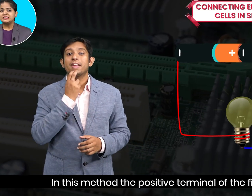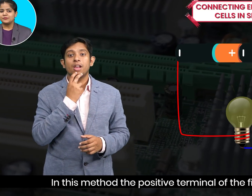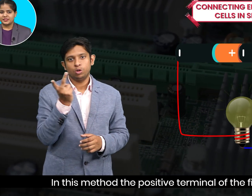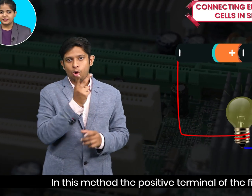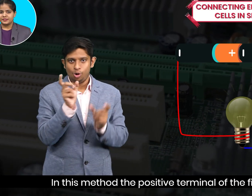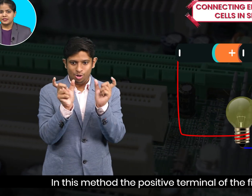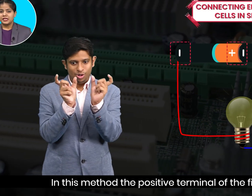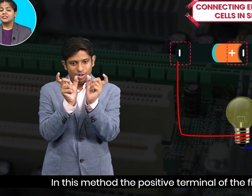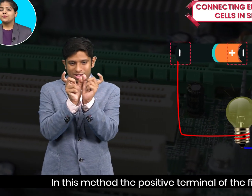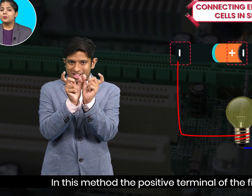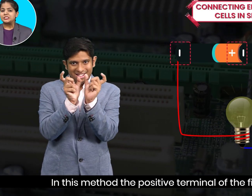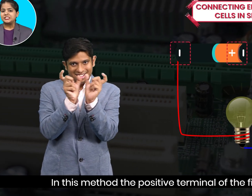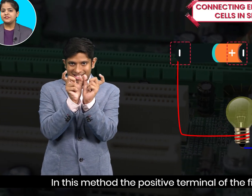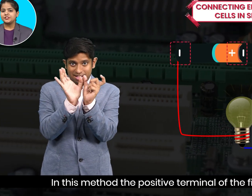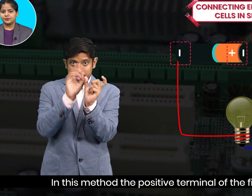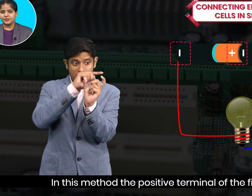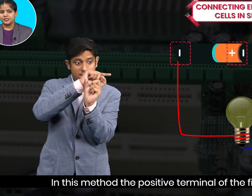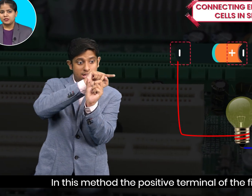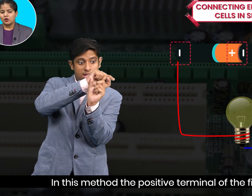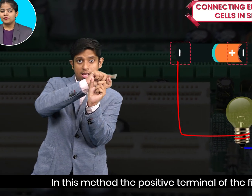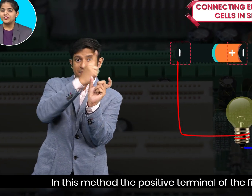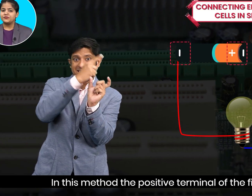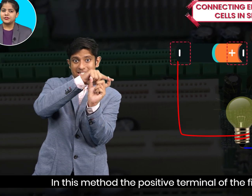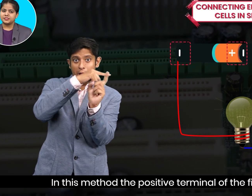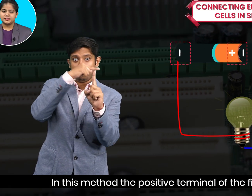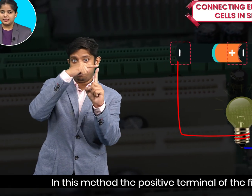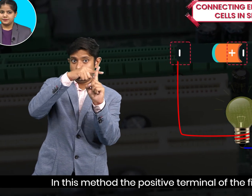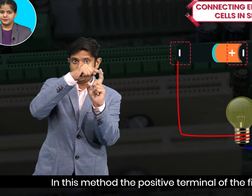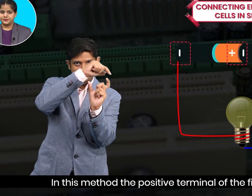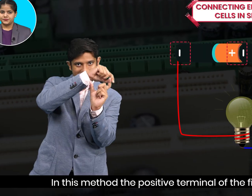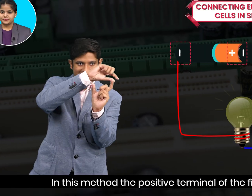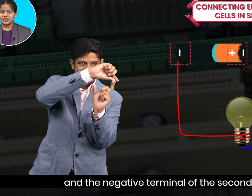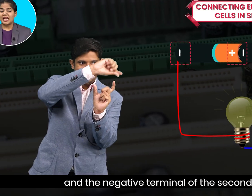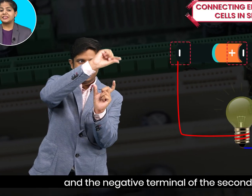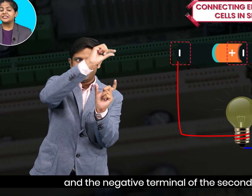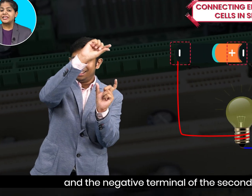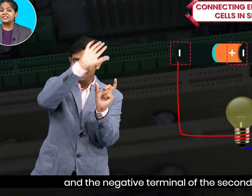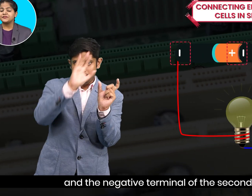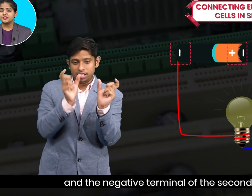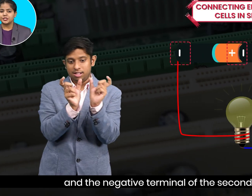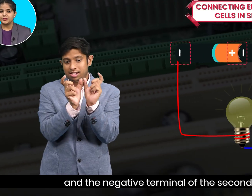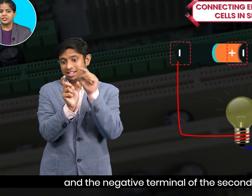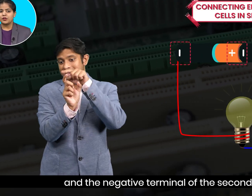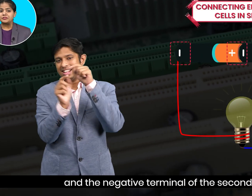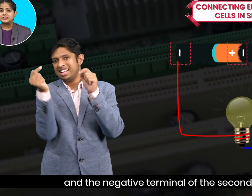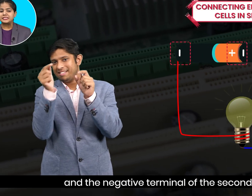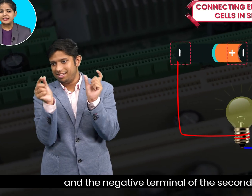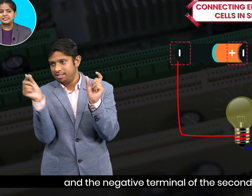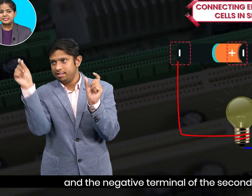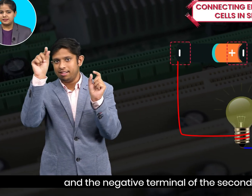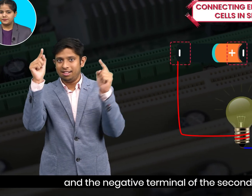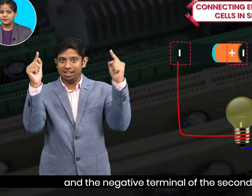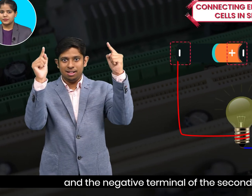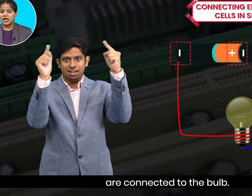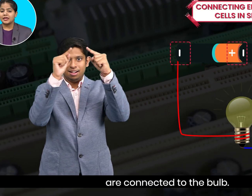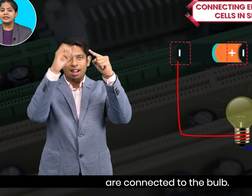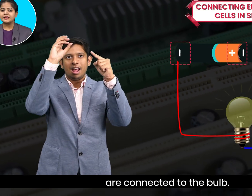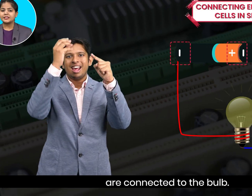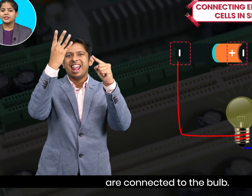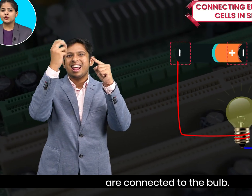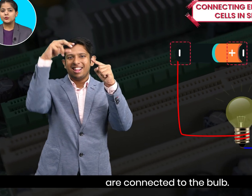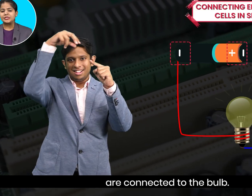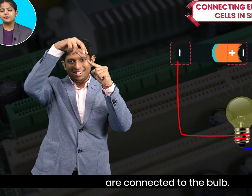In this method, the positive terminal of the first cell and the negative terminal of the second cell